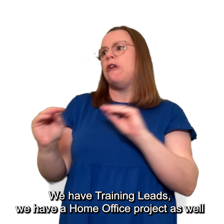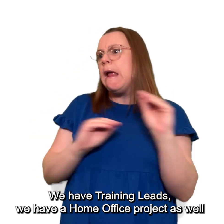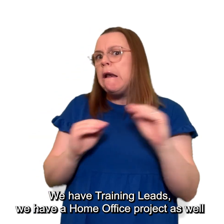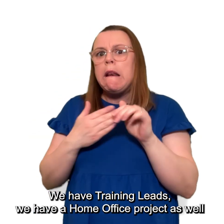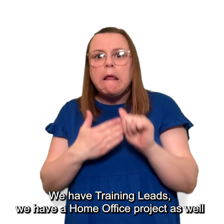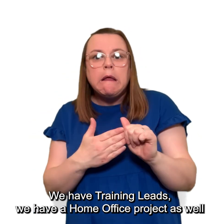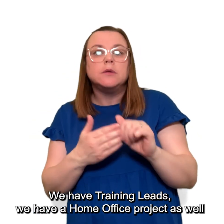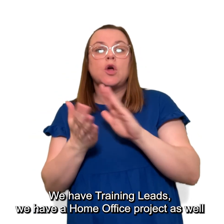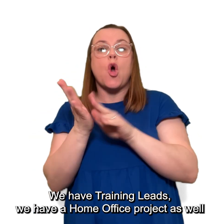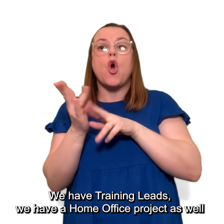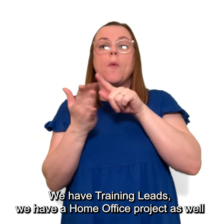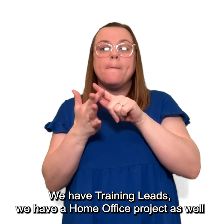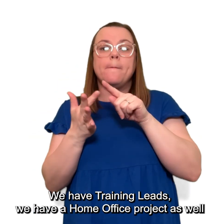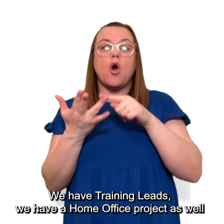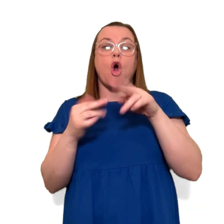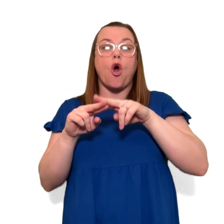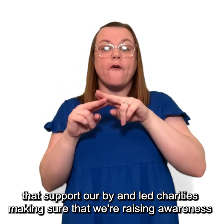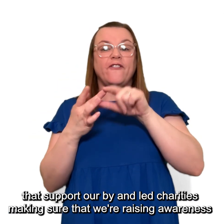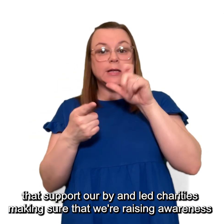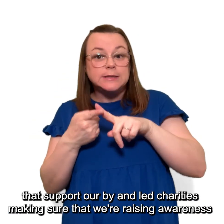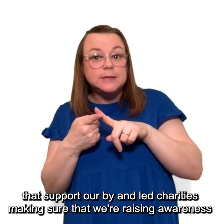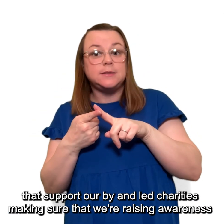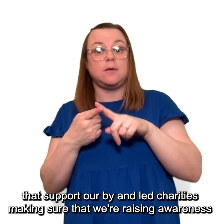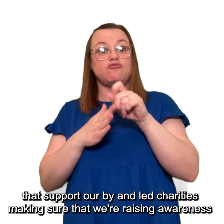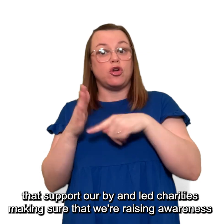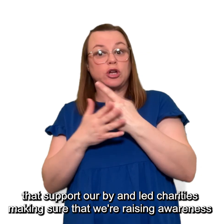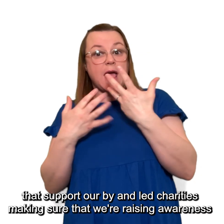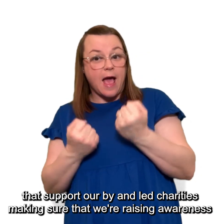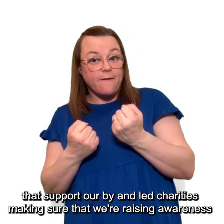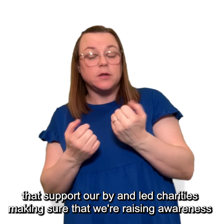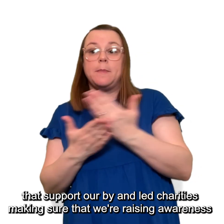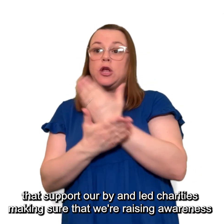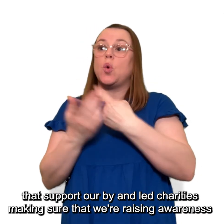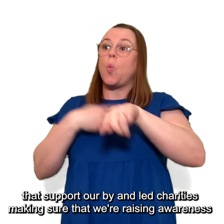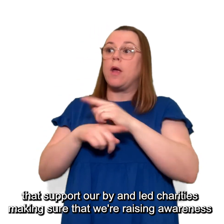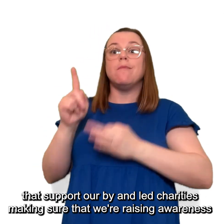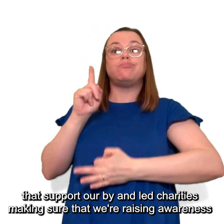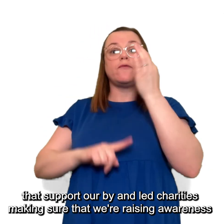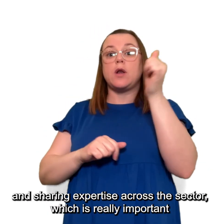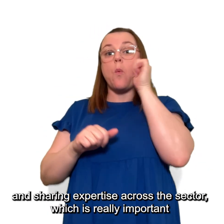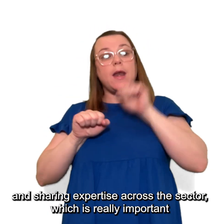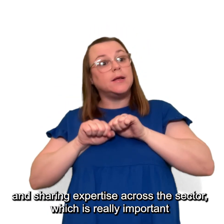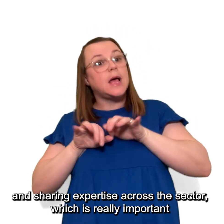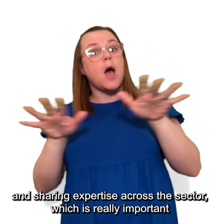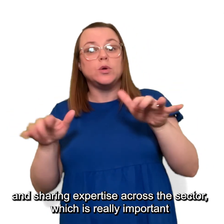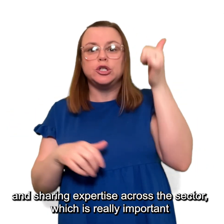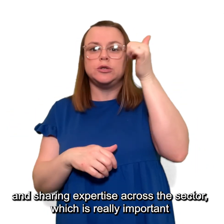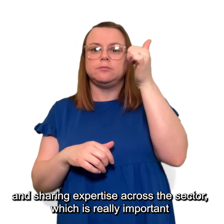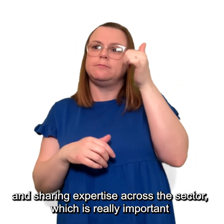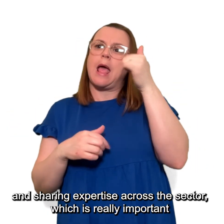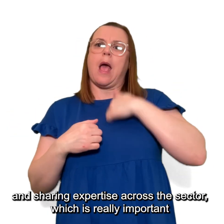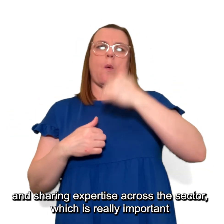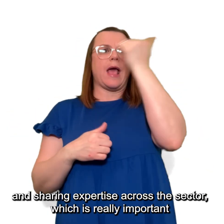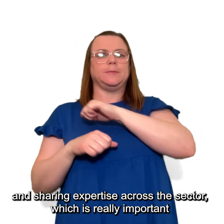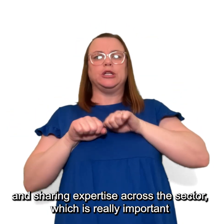training leads, we have a home office project as well that supports our buy-in-led charities, making sure that we're raising awareness and sharing expertise as